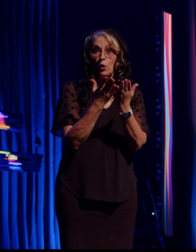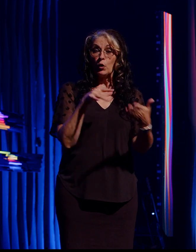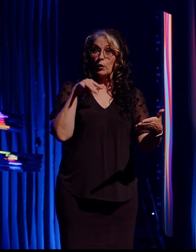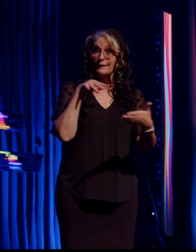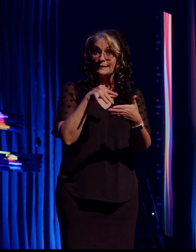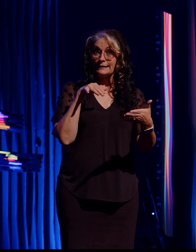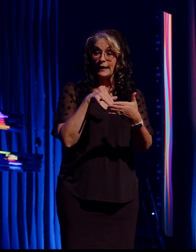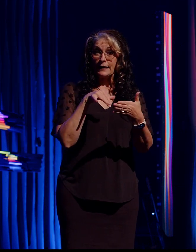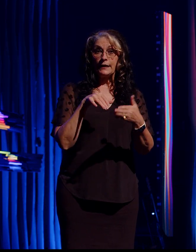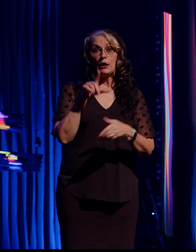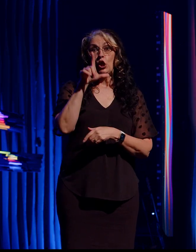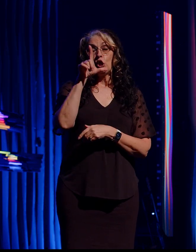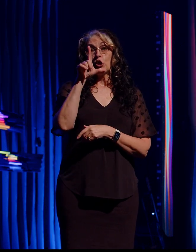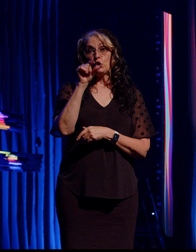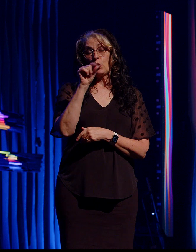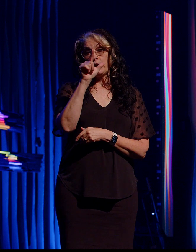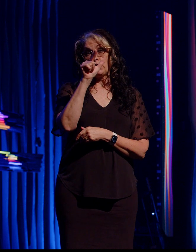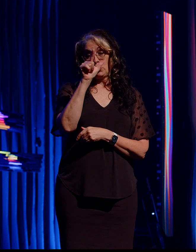study for